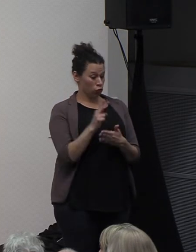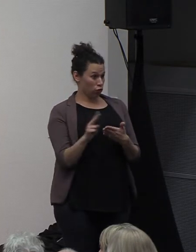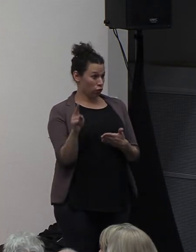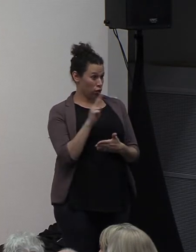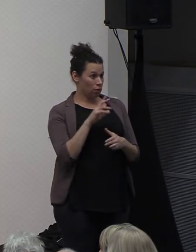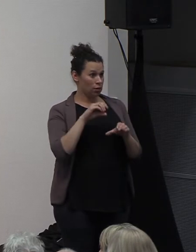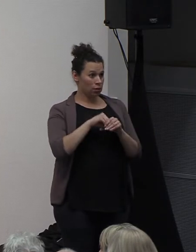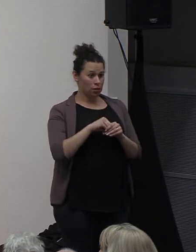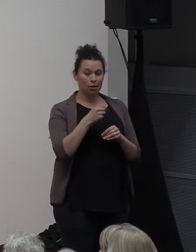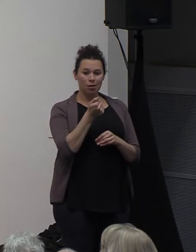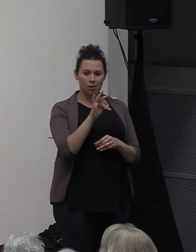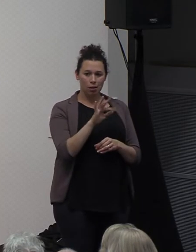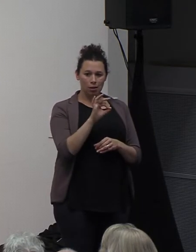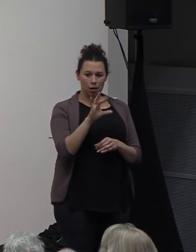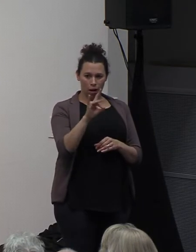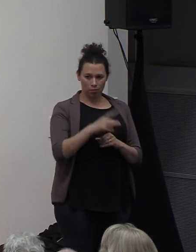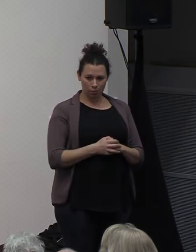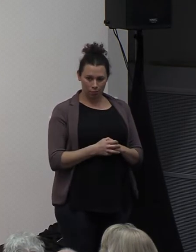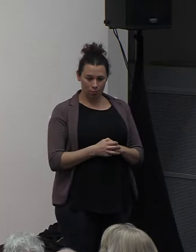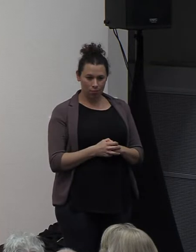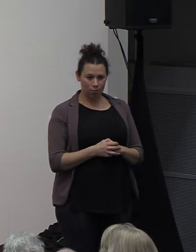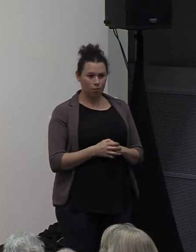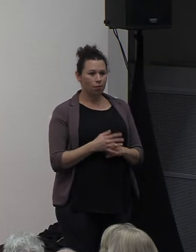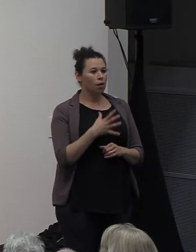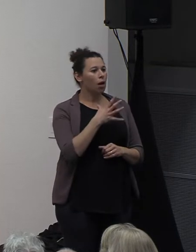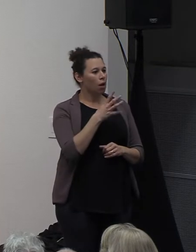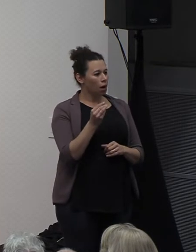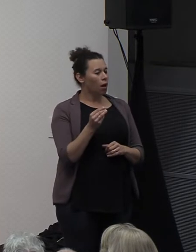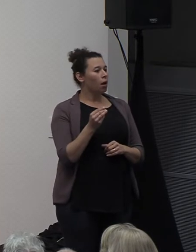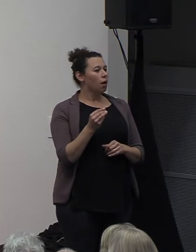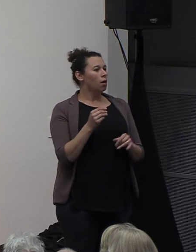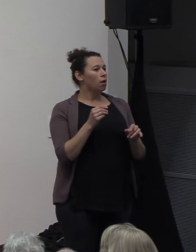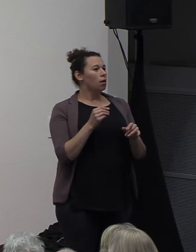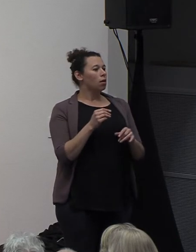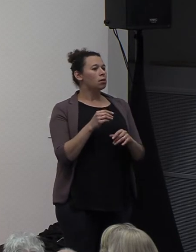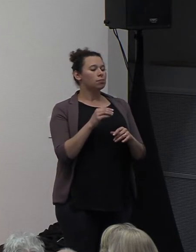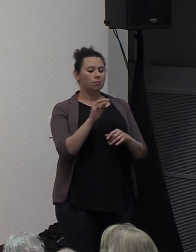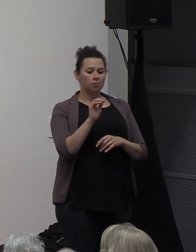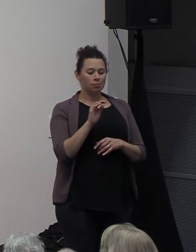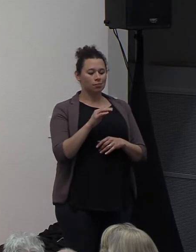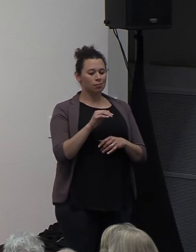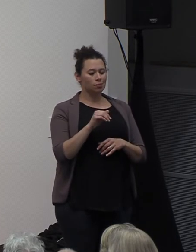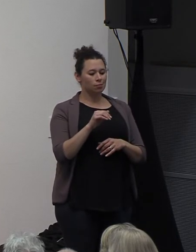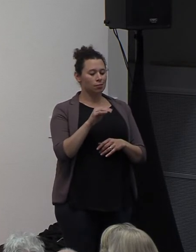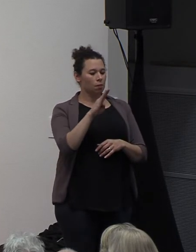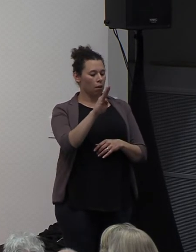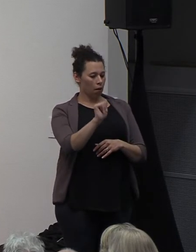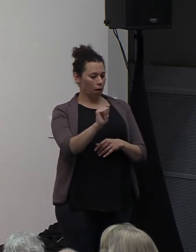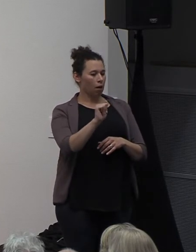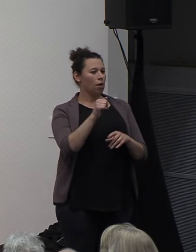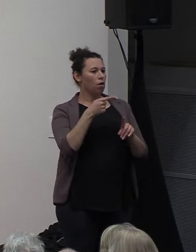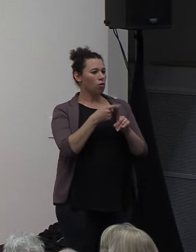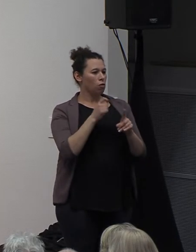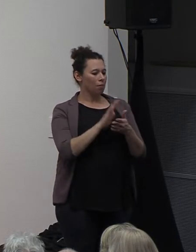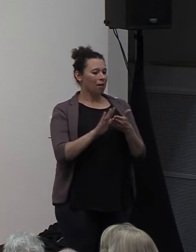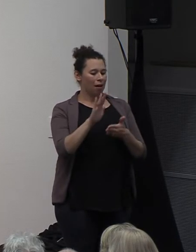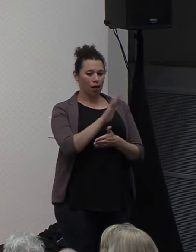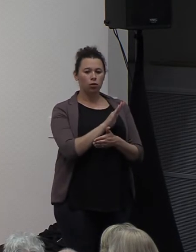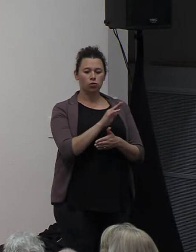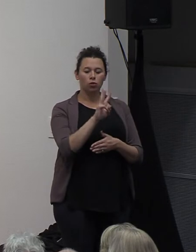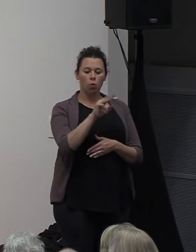in 1998 and his AB from the College of William and Mary in Mathematics and Government in